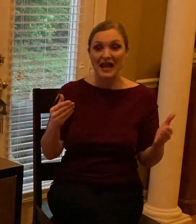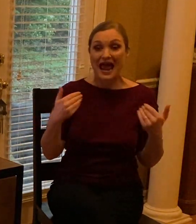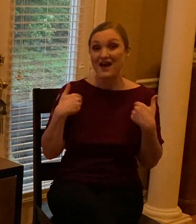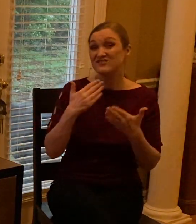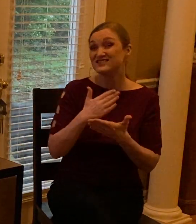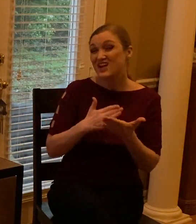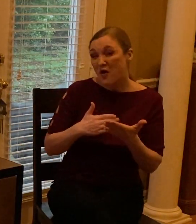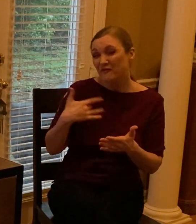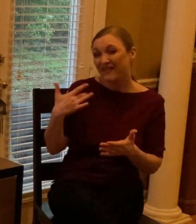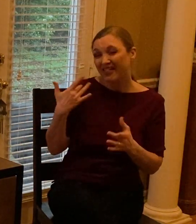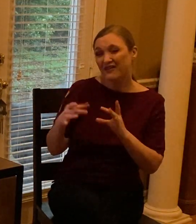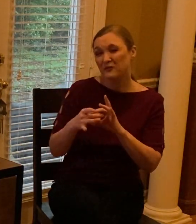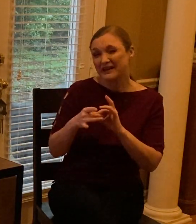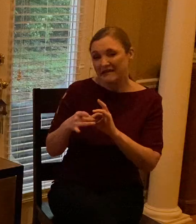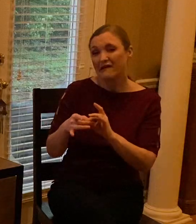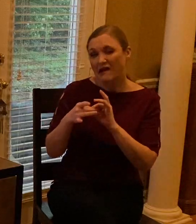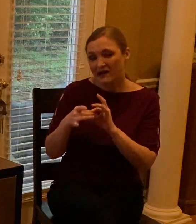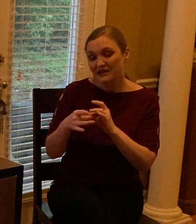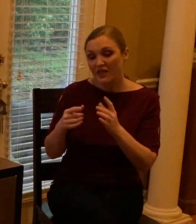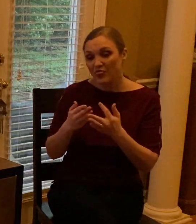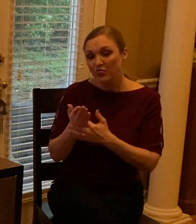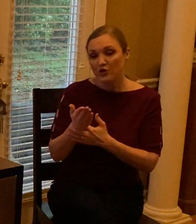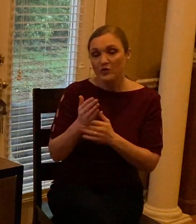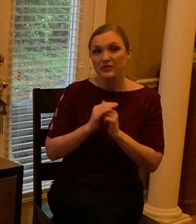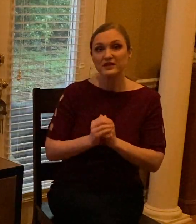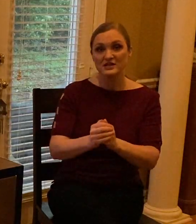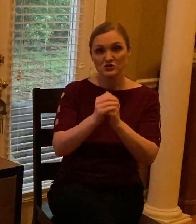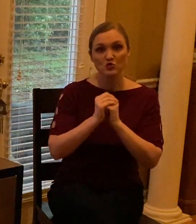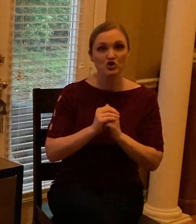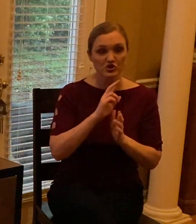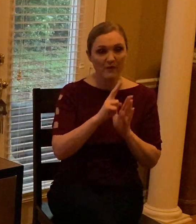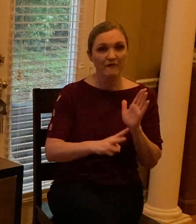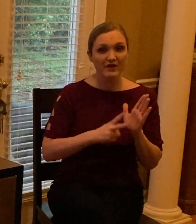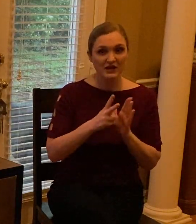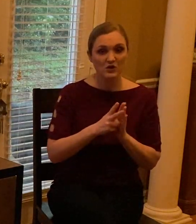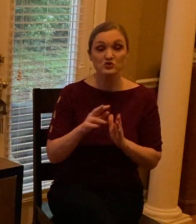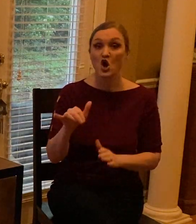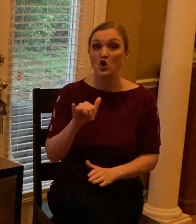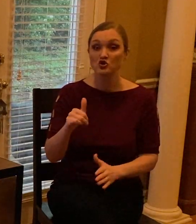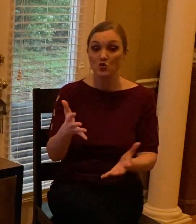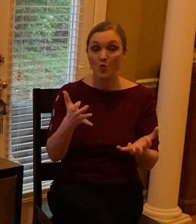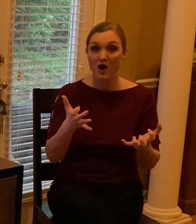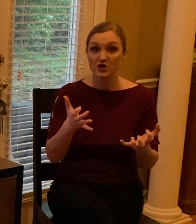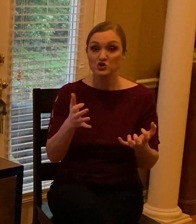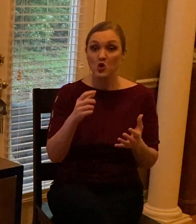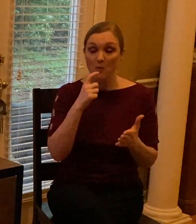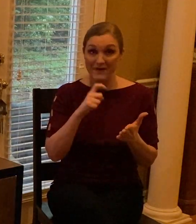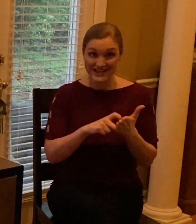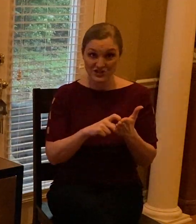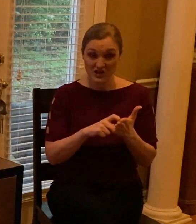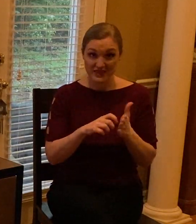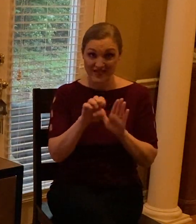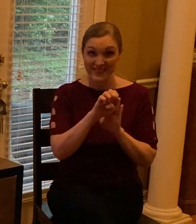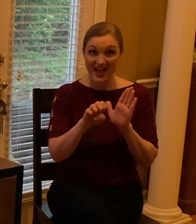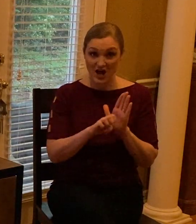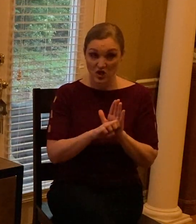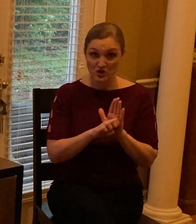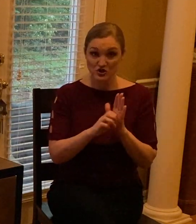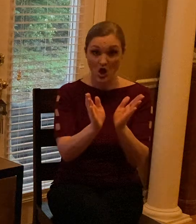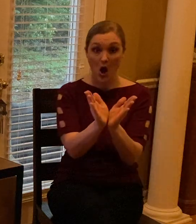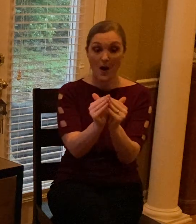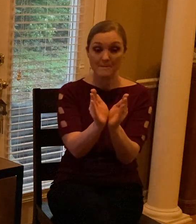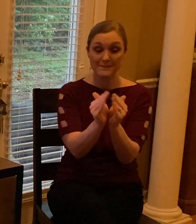being connected through these worship leading videos. I also want to briefly mention that the shepherds are